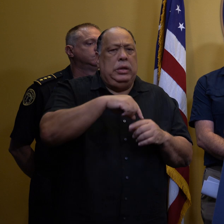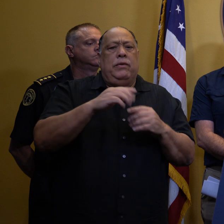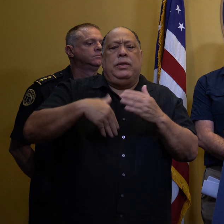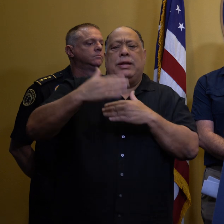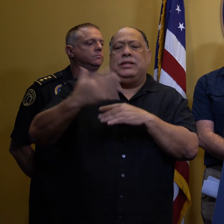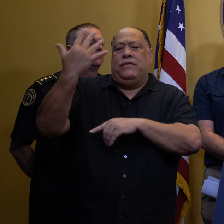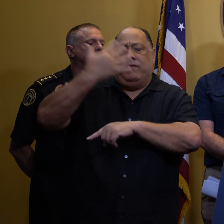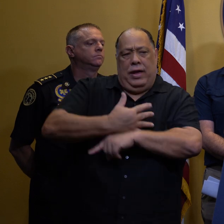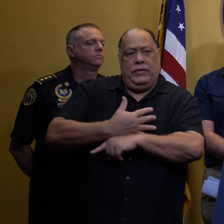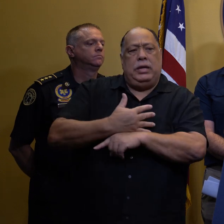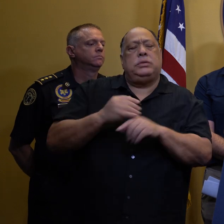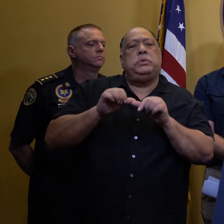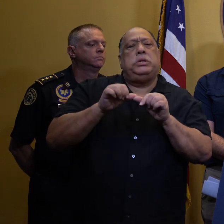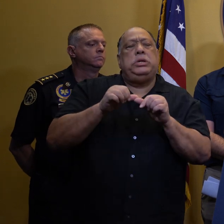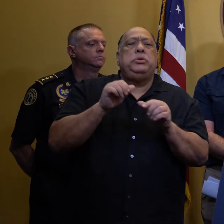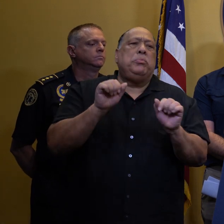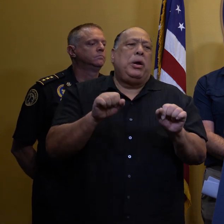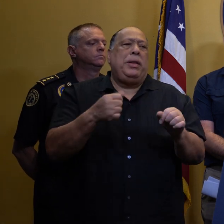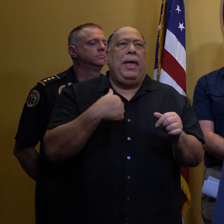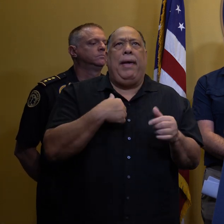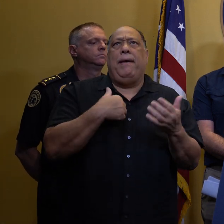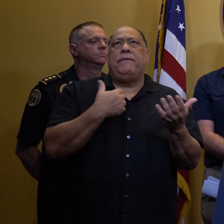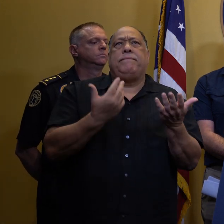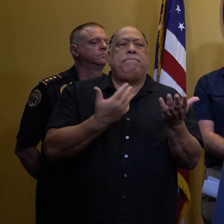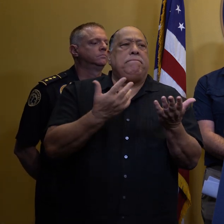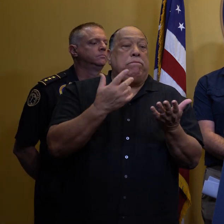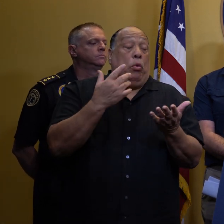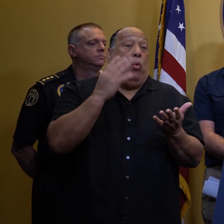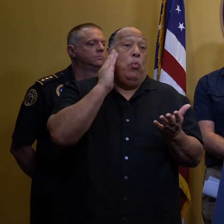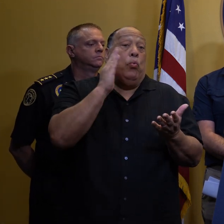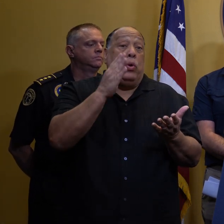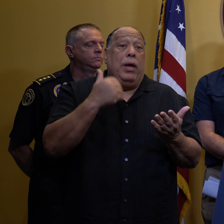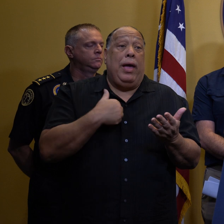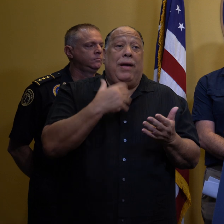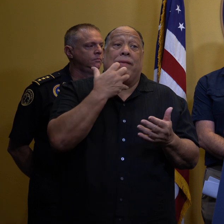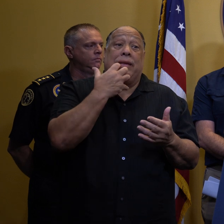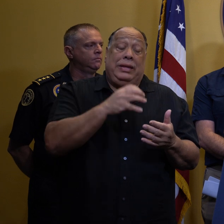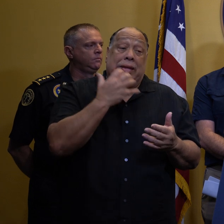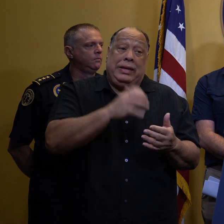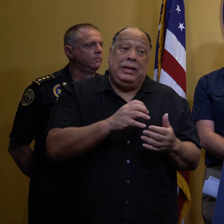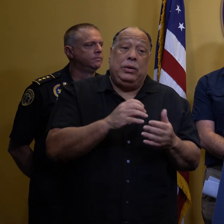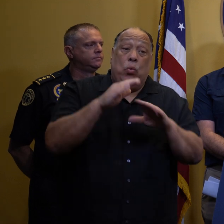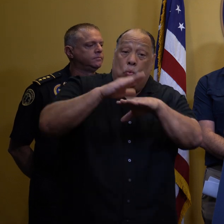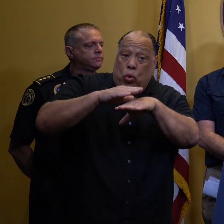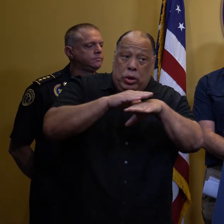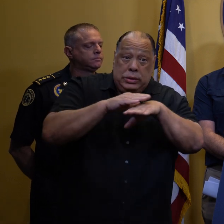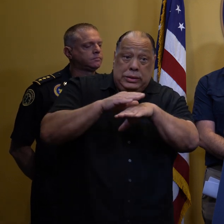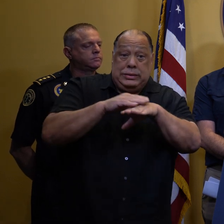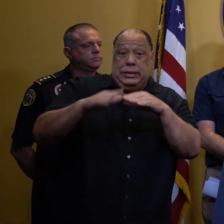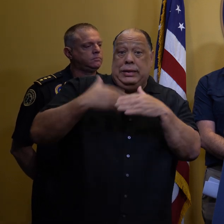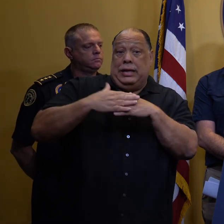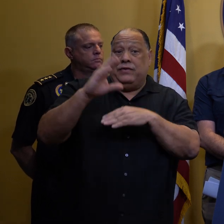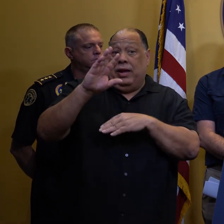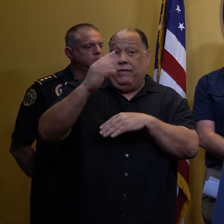5 days. We'll continue to probably we will have heat warnings out through the next 5 to